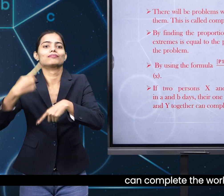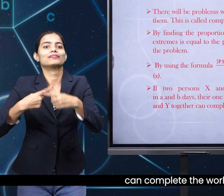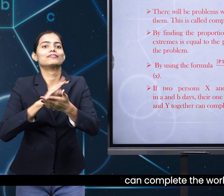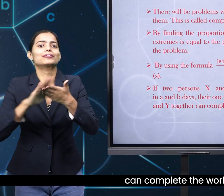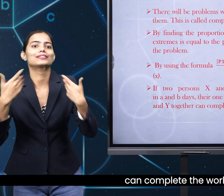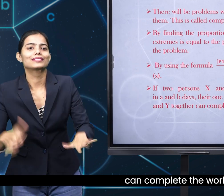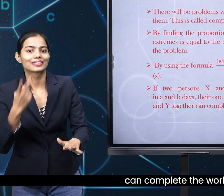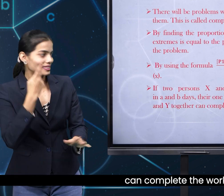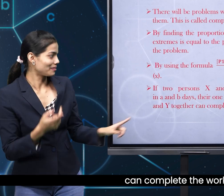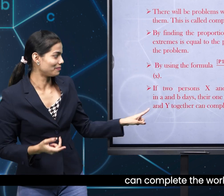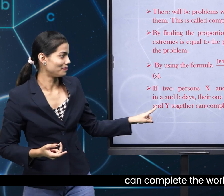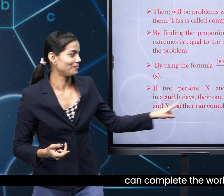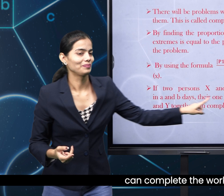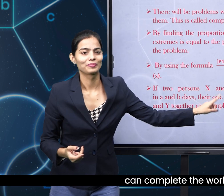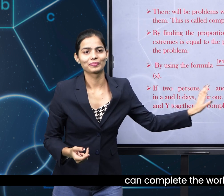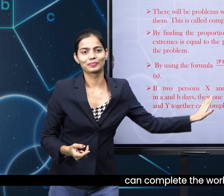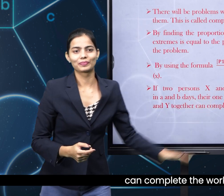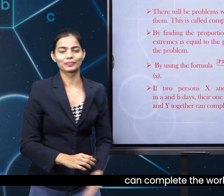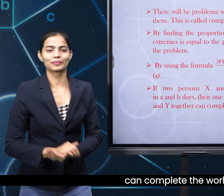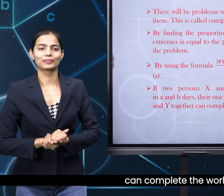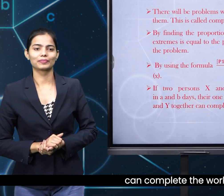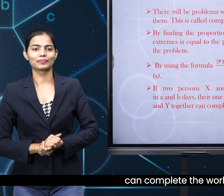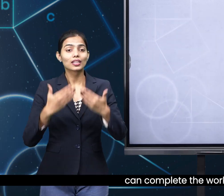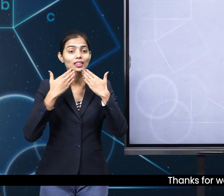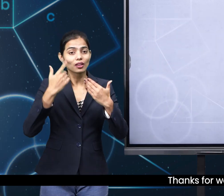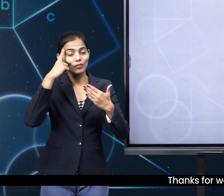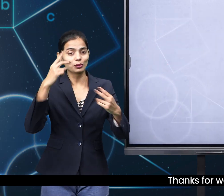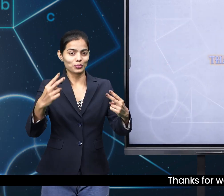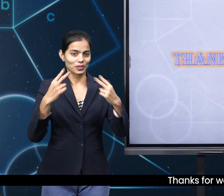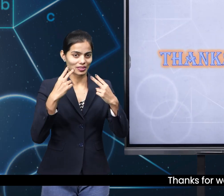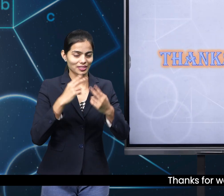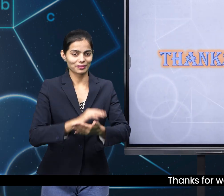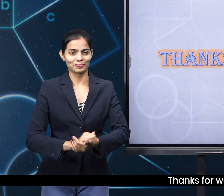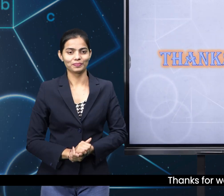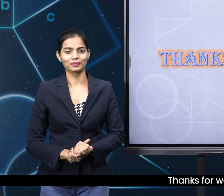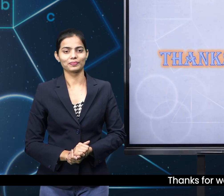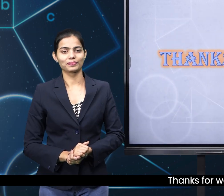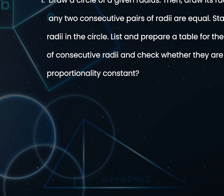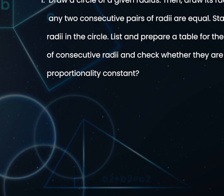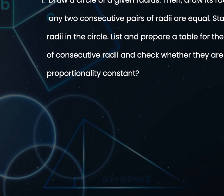Thanks for watching.